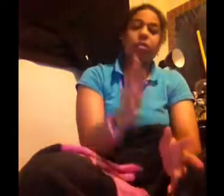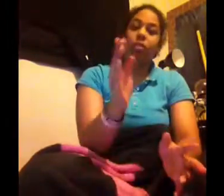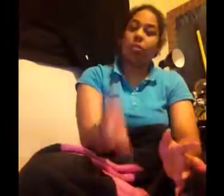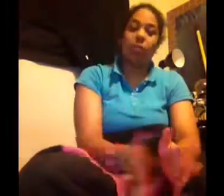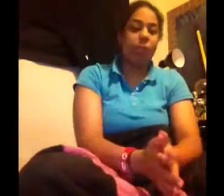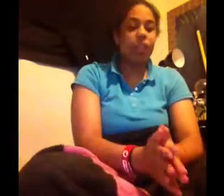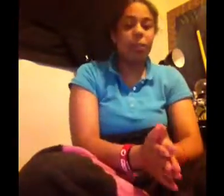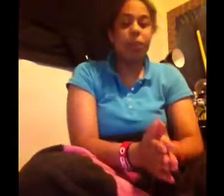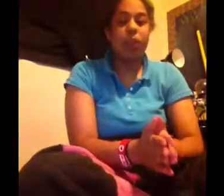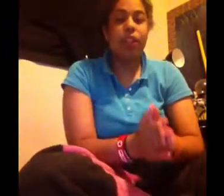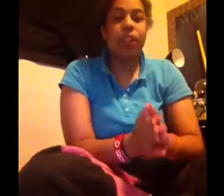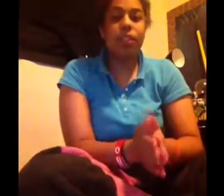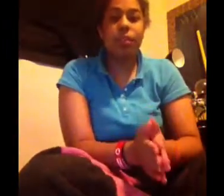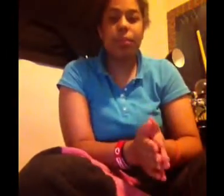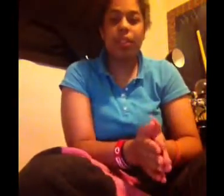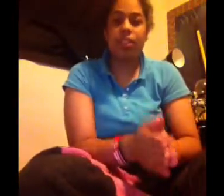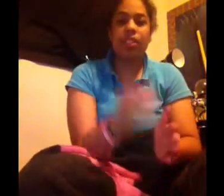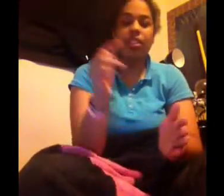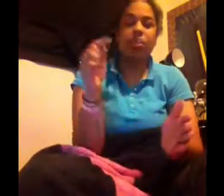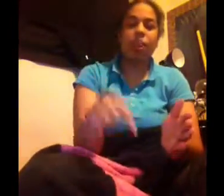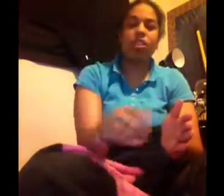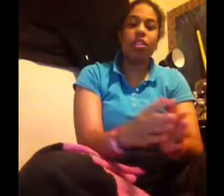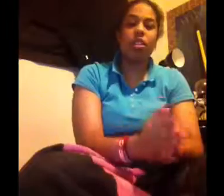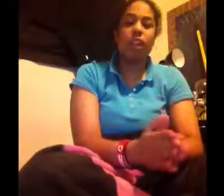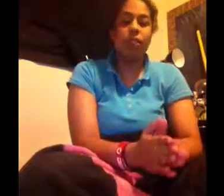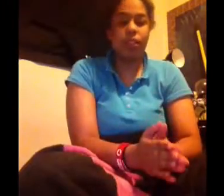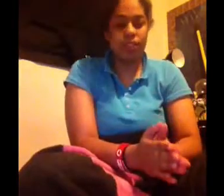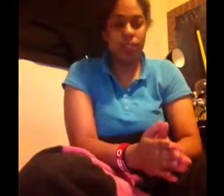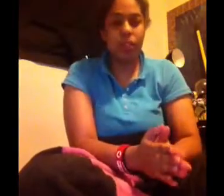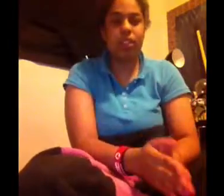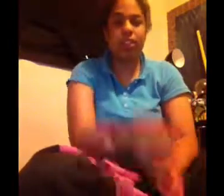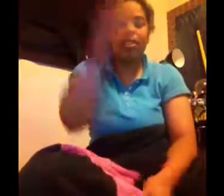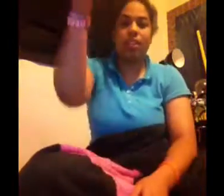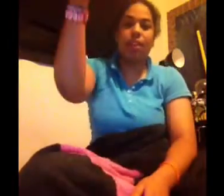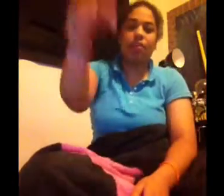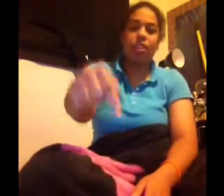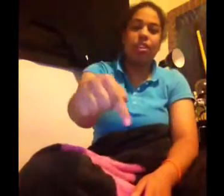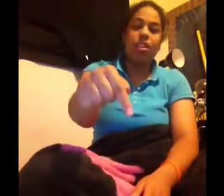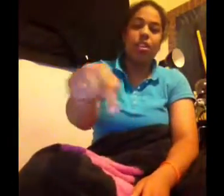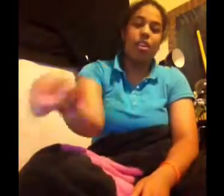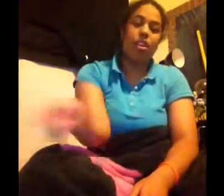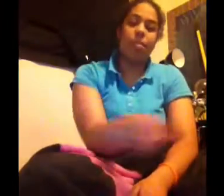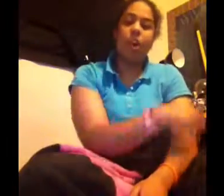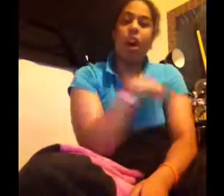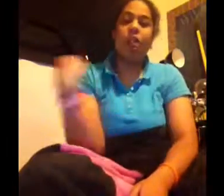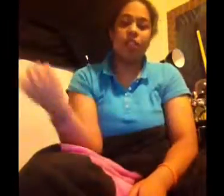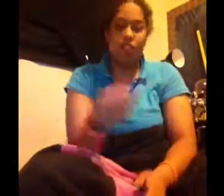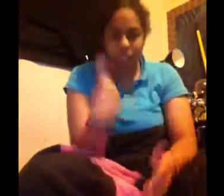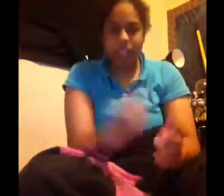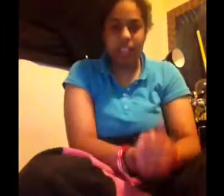will be the mourners, that's America's sidewrenching for the system, all of us.